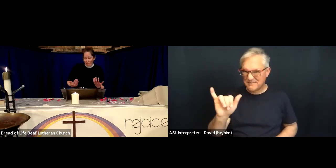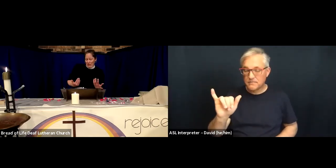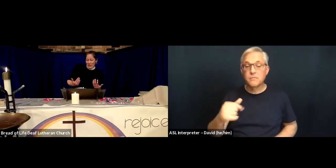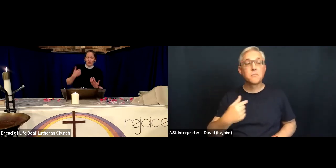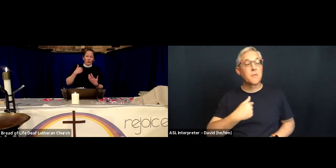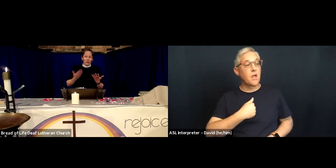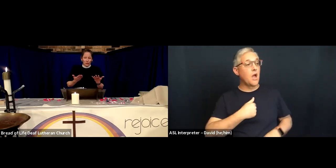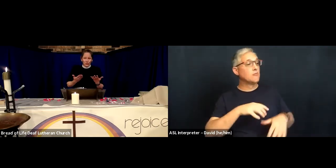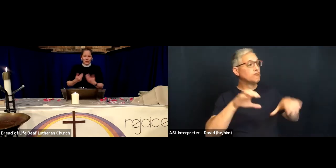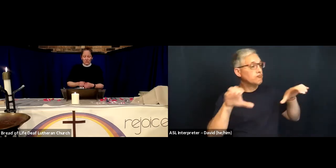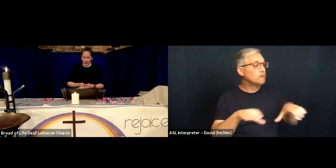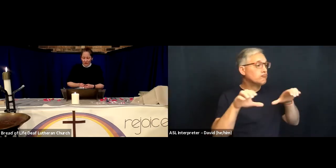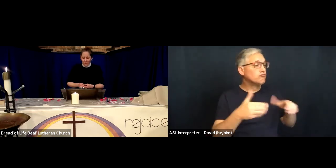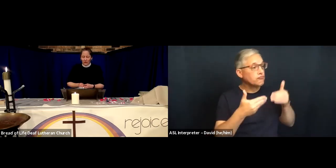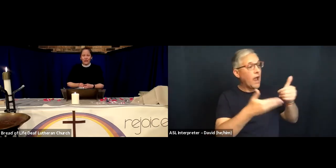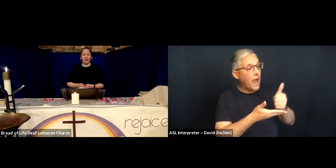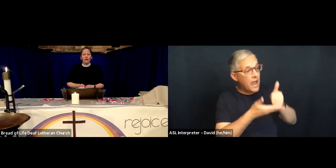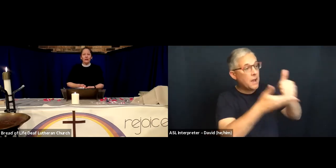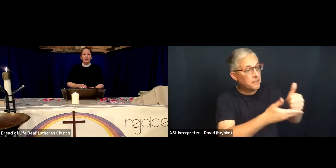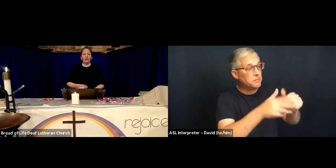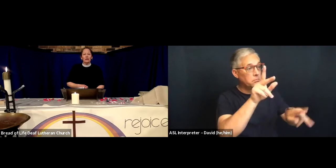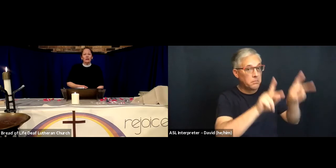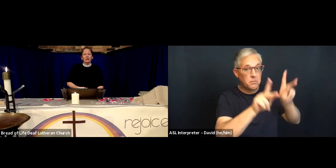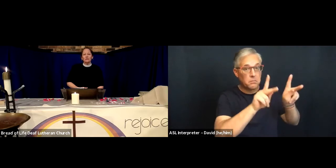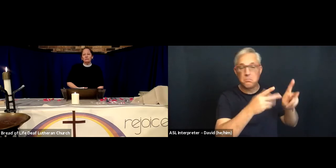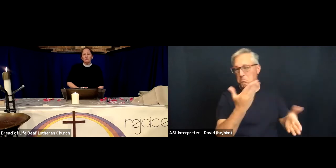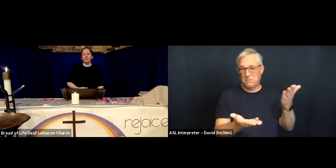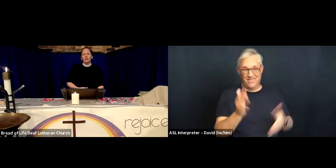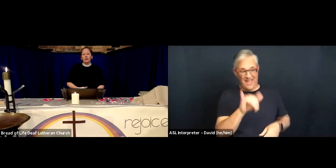help me or you specifically,